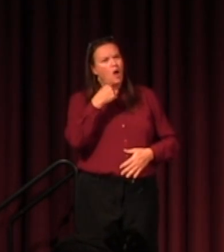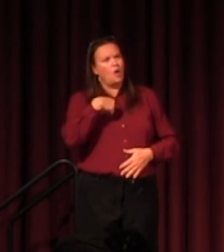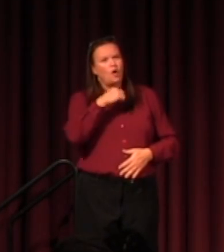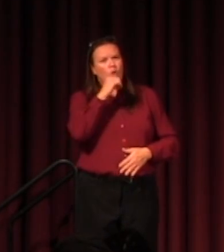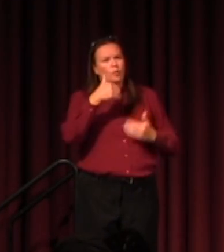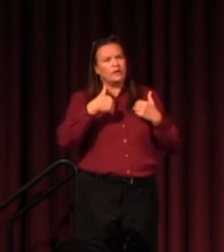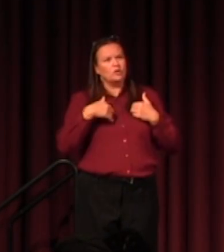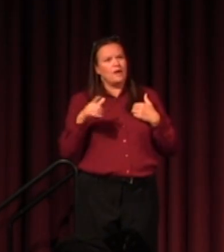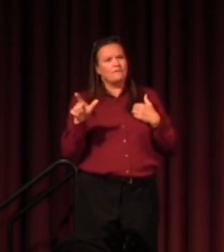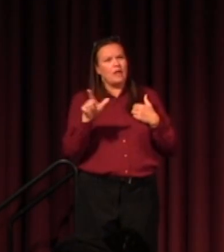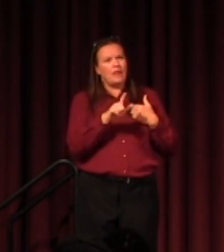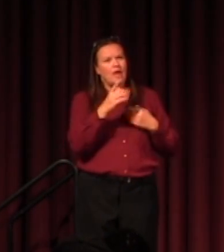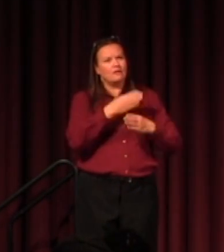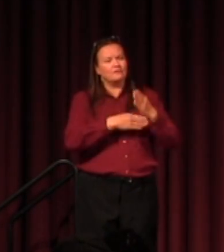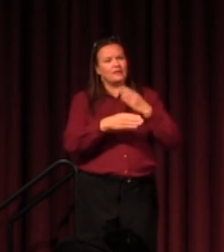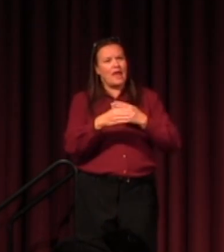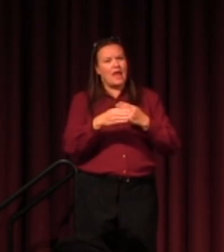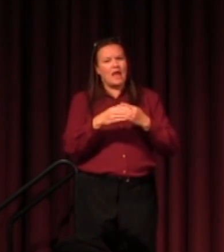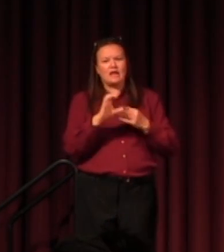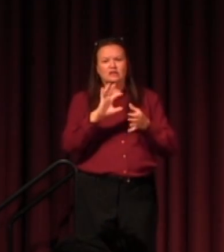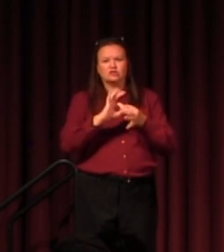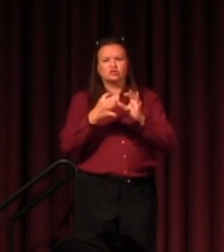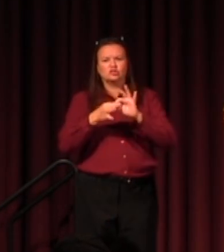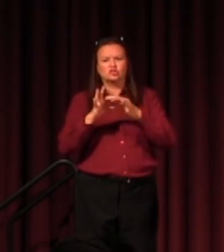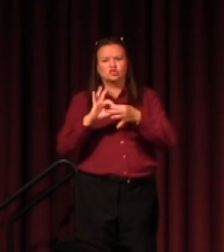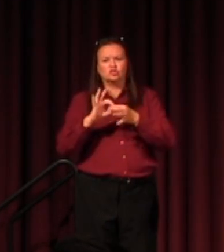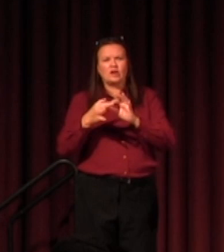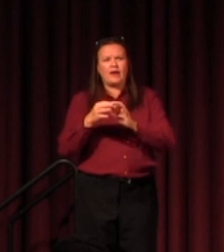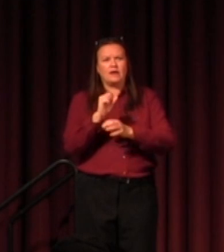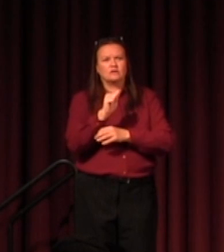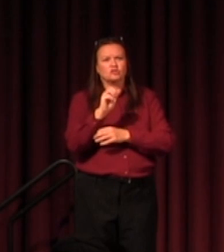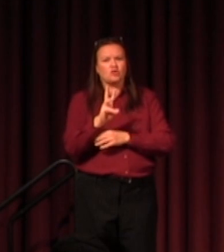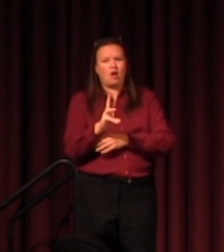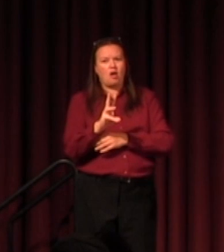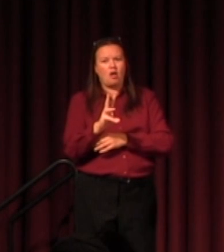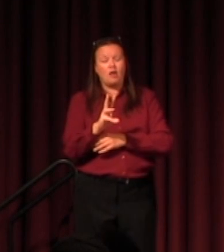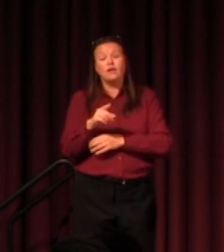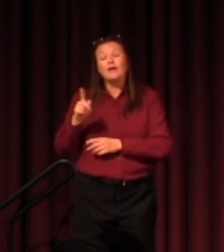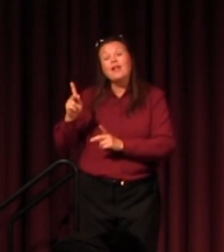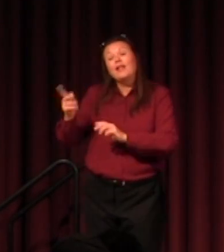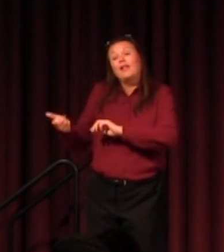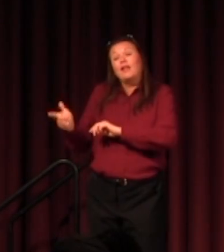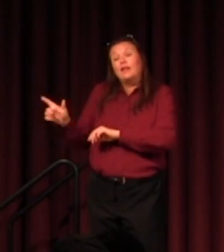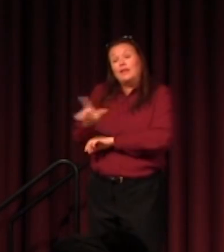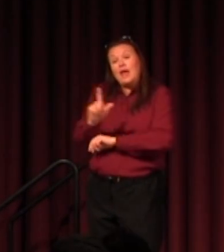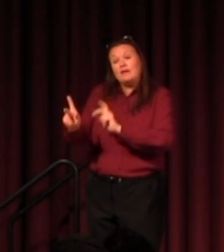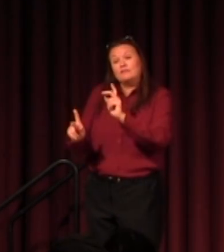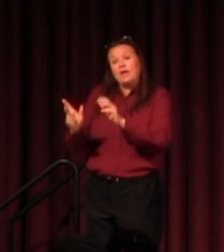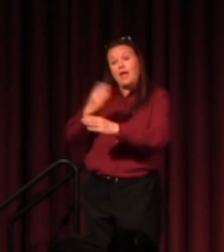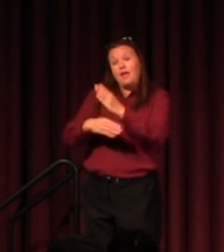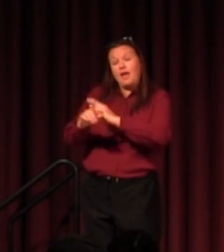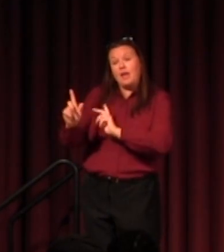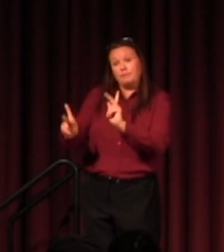Left-hand people die at a higher rate, not because there's something wrong with left-hand people, it's because the system is designed around predominance.